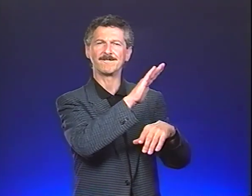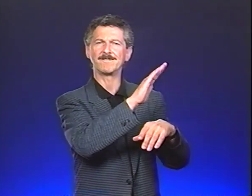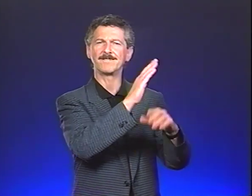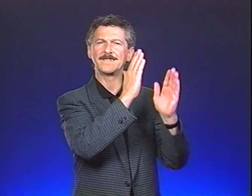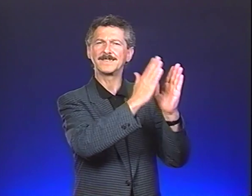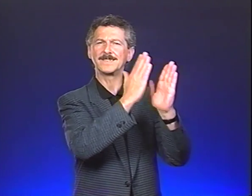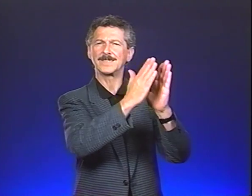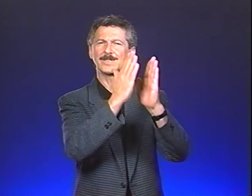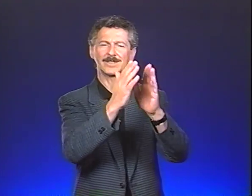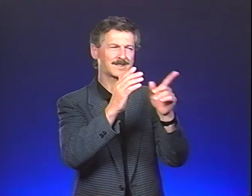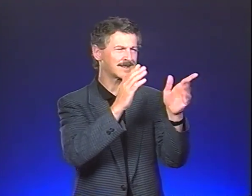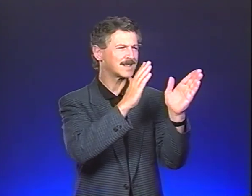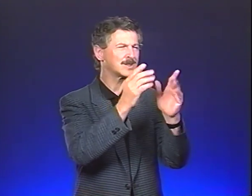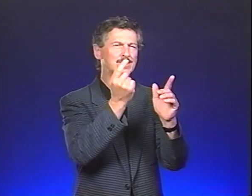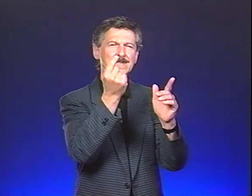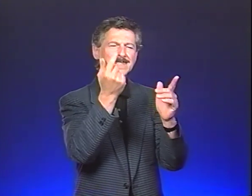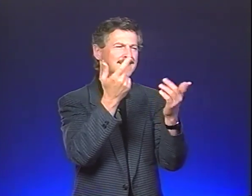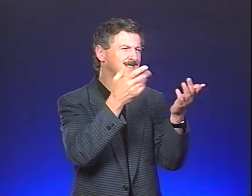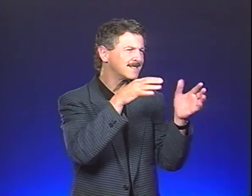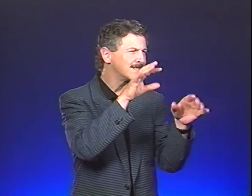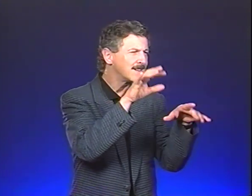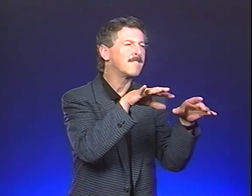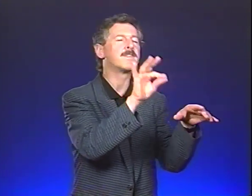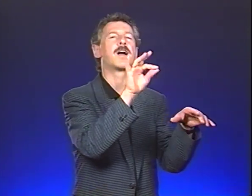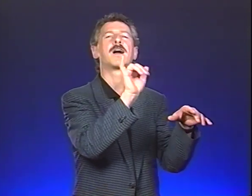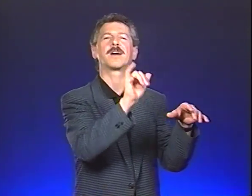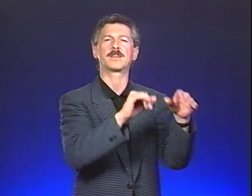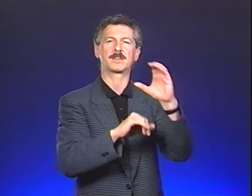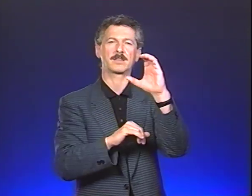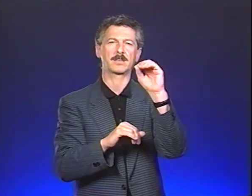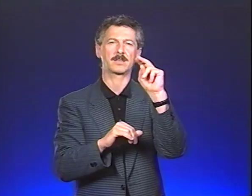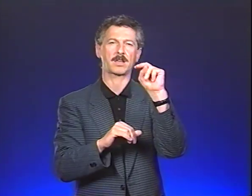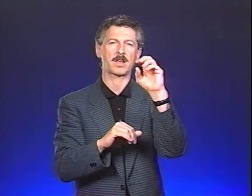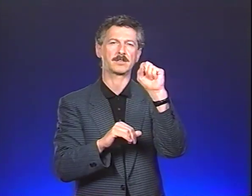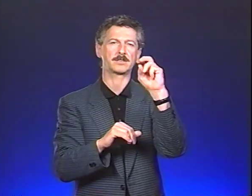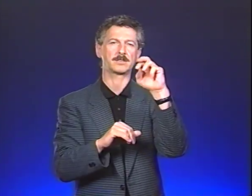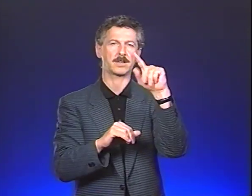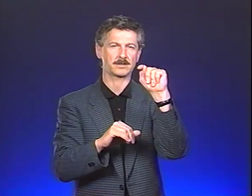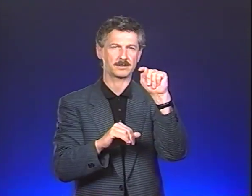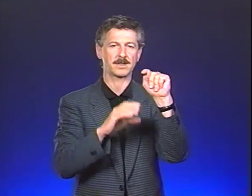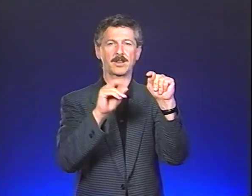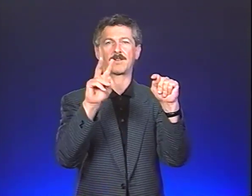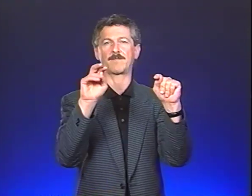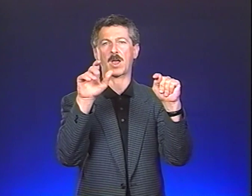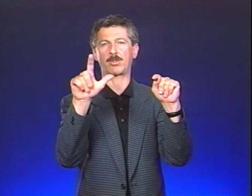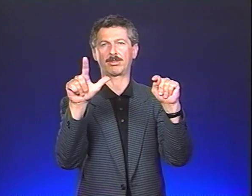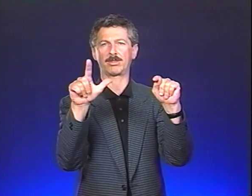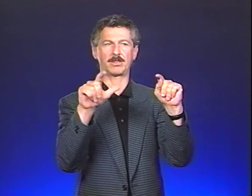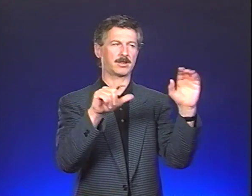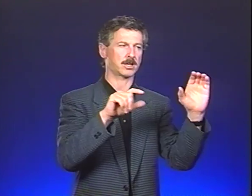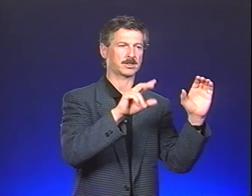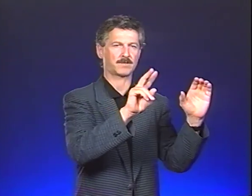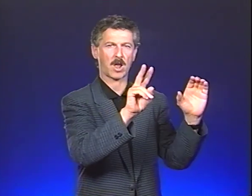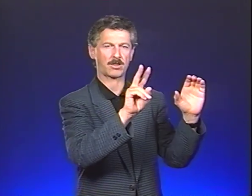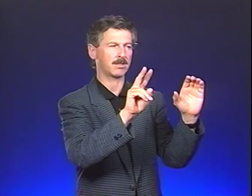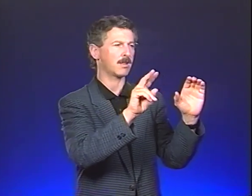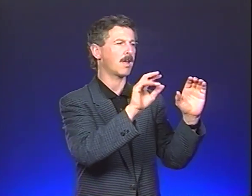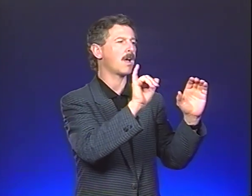Analysis of spoken language allows us to see sequences of consonants and vowels arranged in